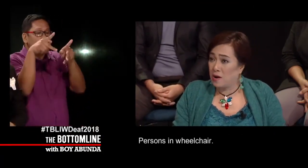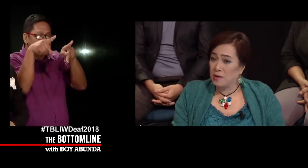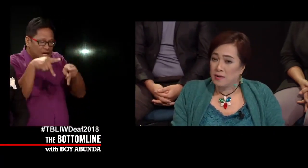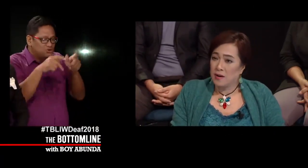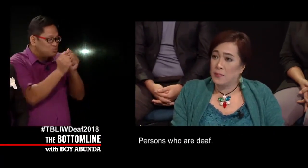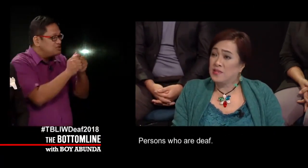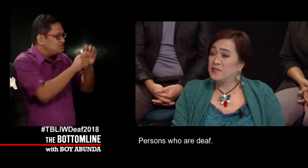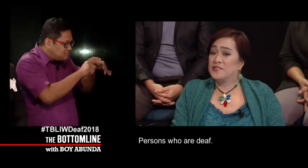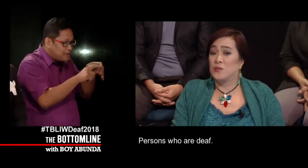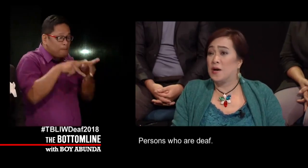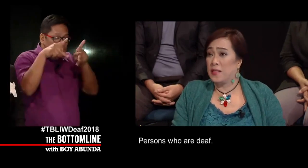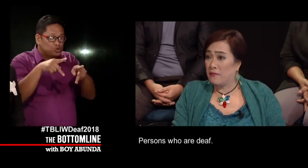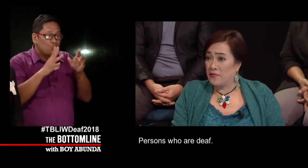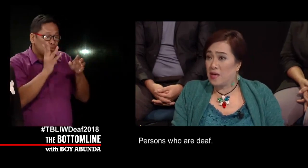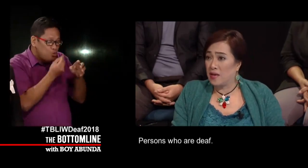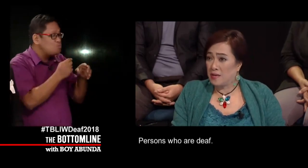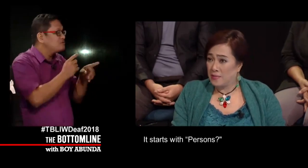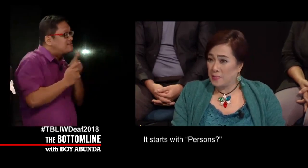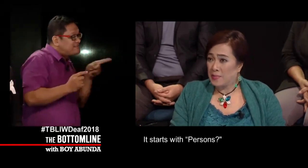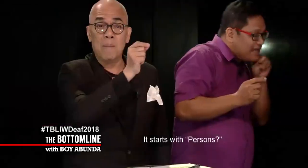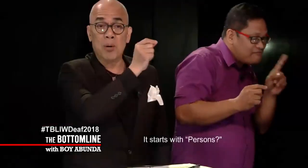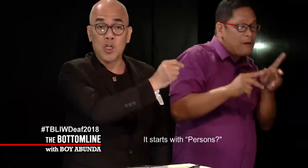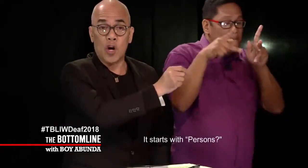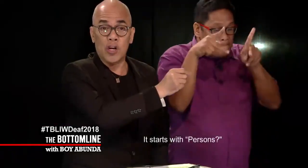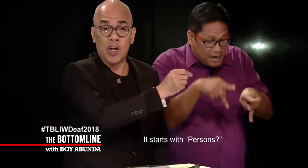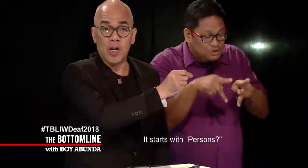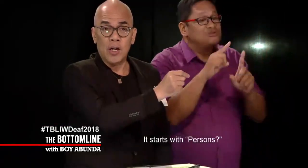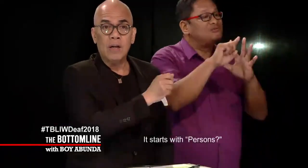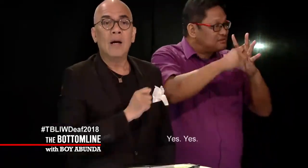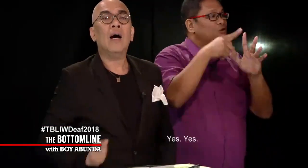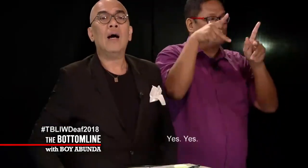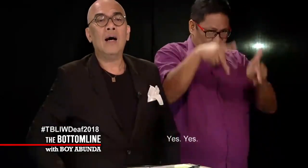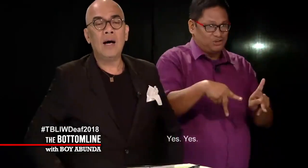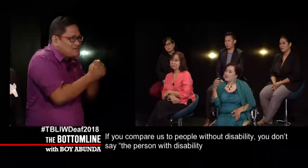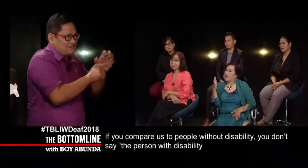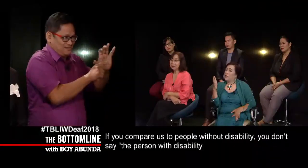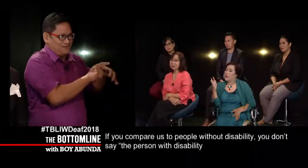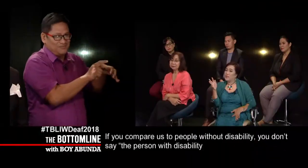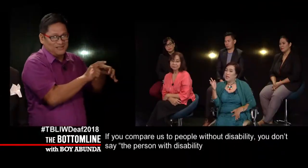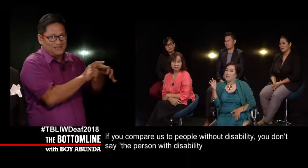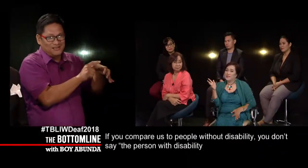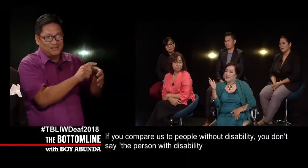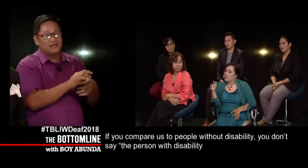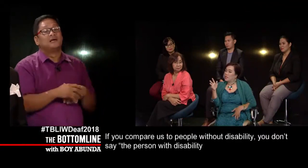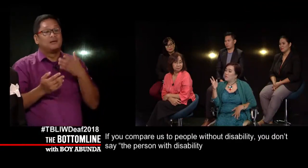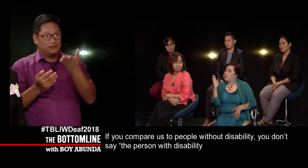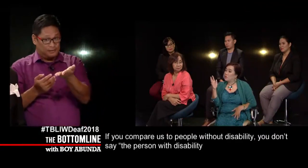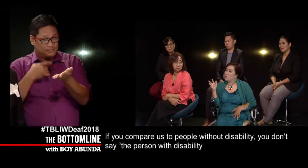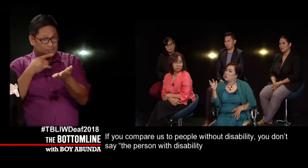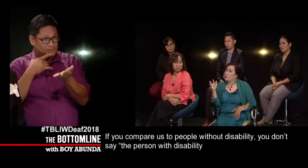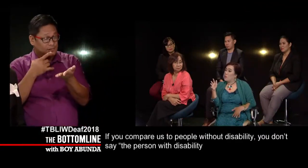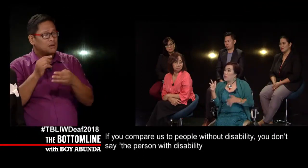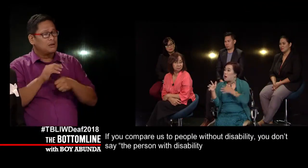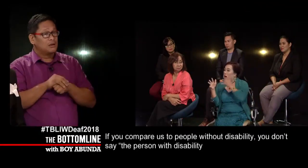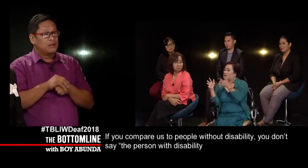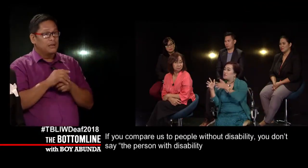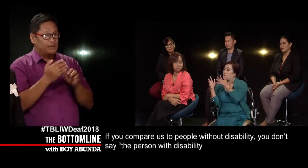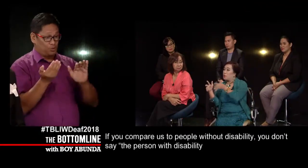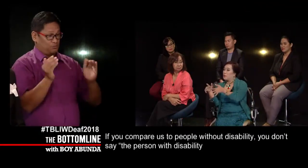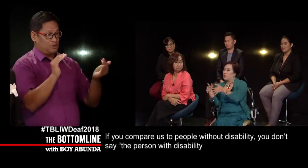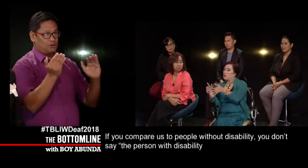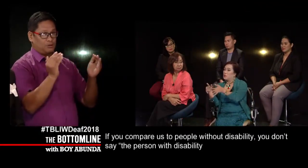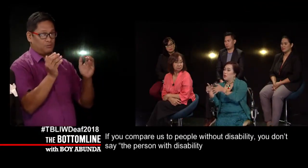wheelchair, persons who are deaf. It starts with person. Yes. And one thing is that if you compare us